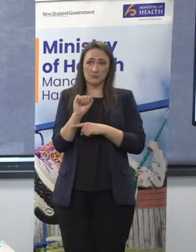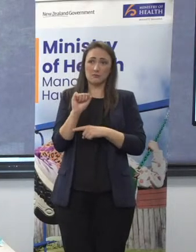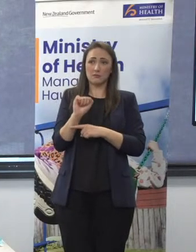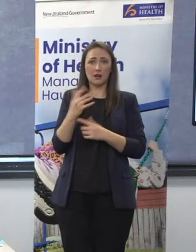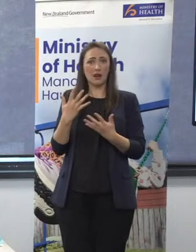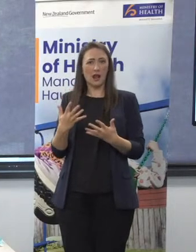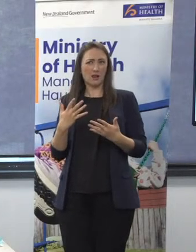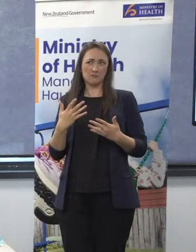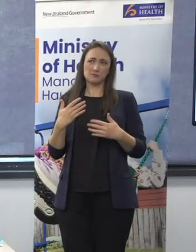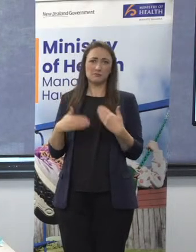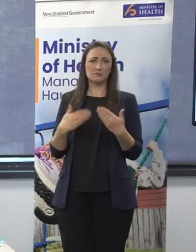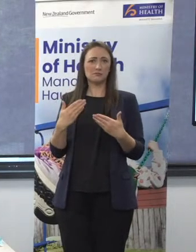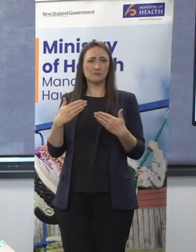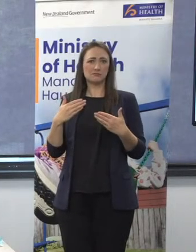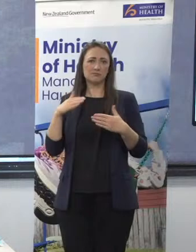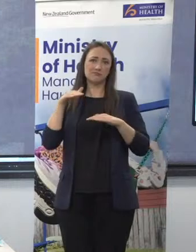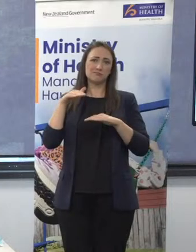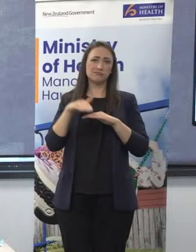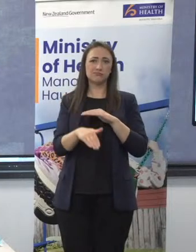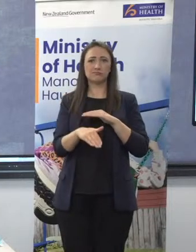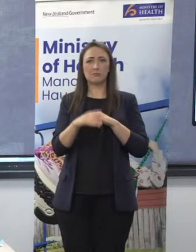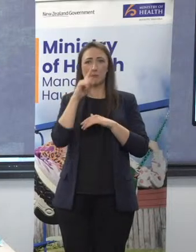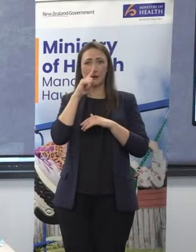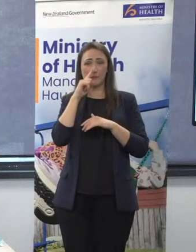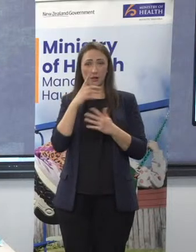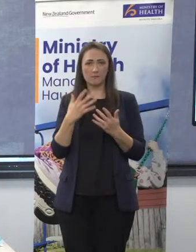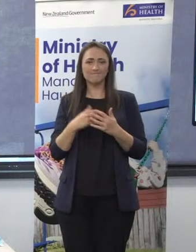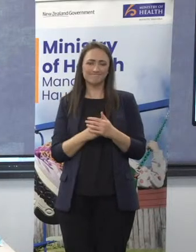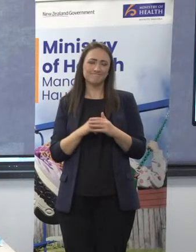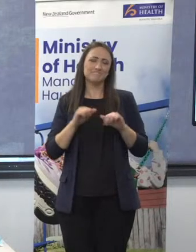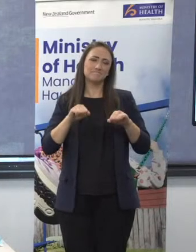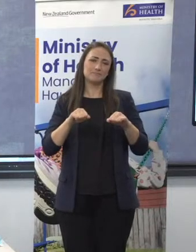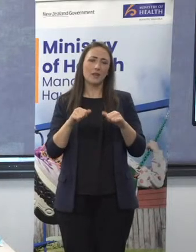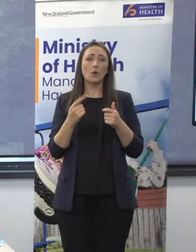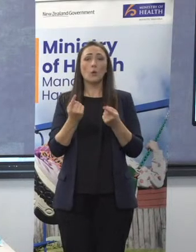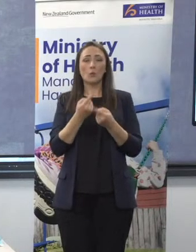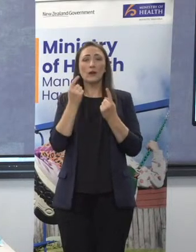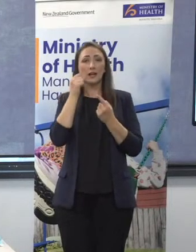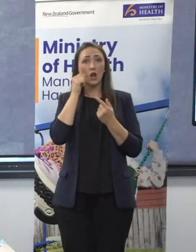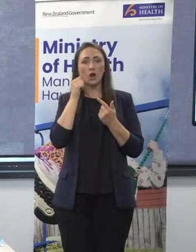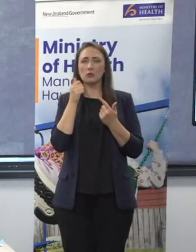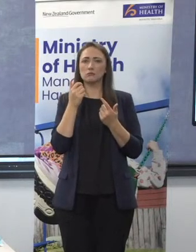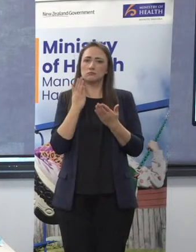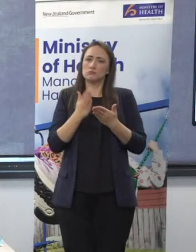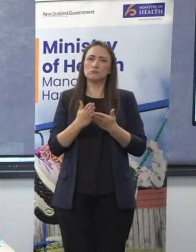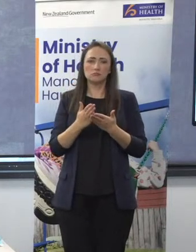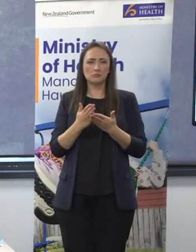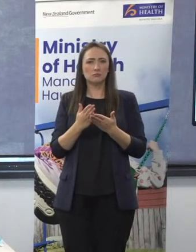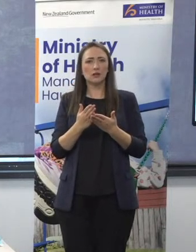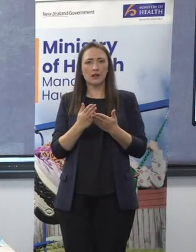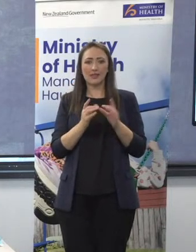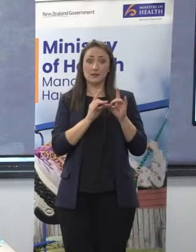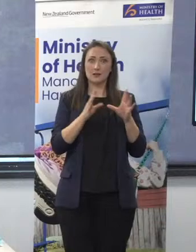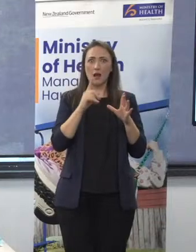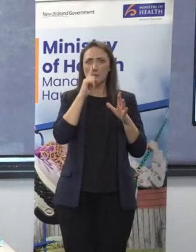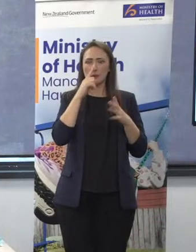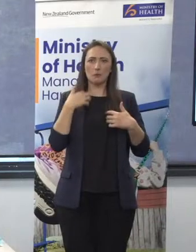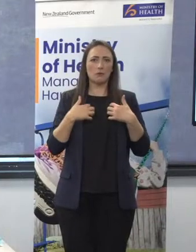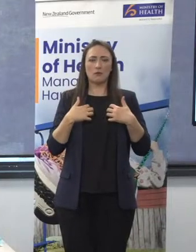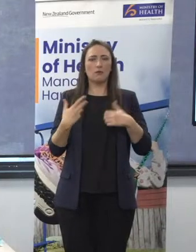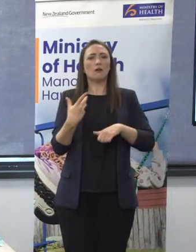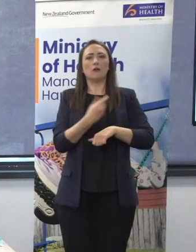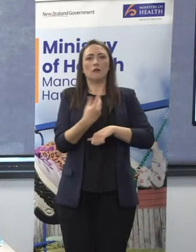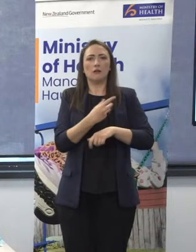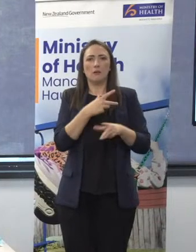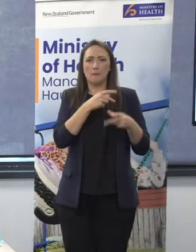vaccination programs do lose momentum, so we have to keep up providing feedback to people about the level of coverage. We're working with